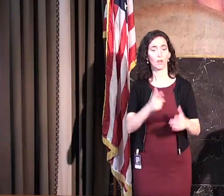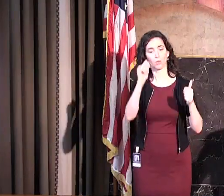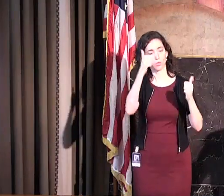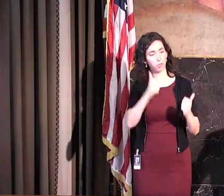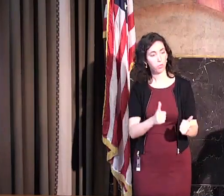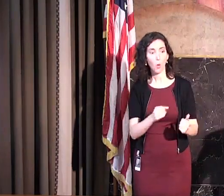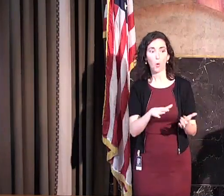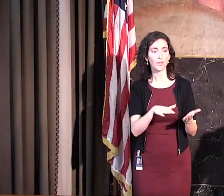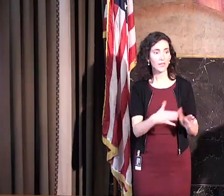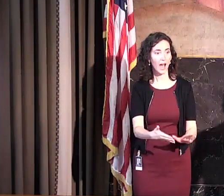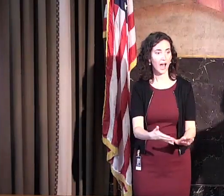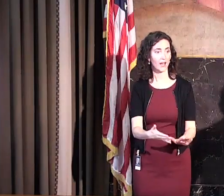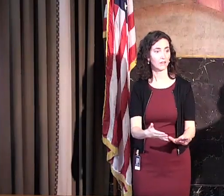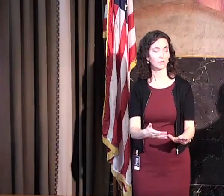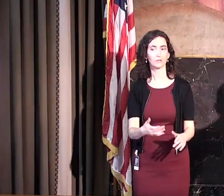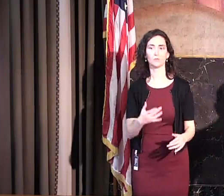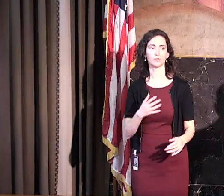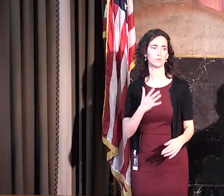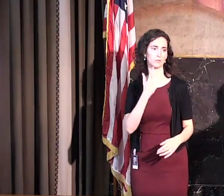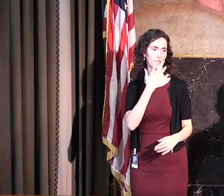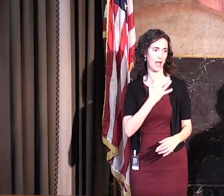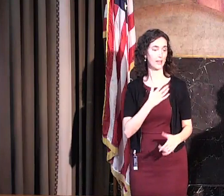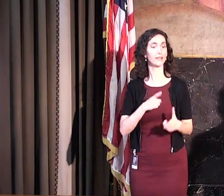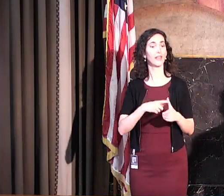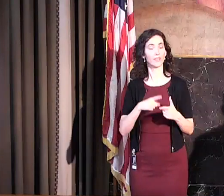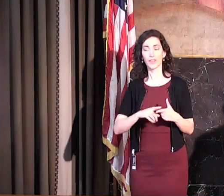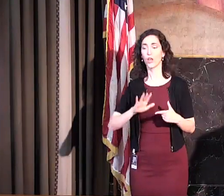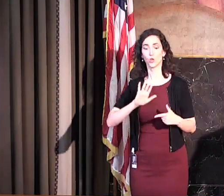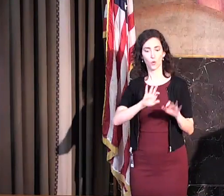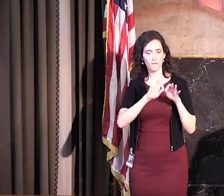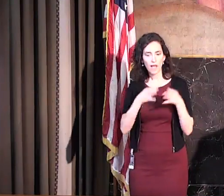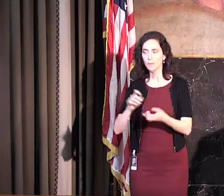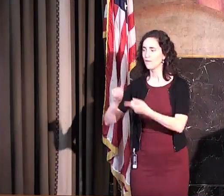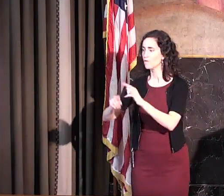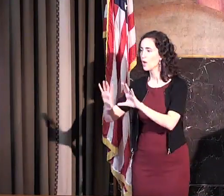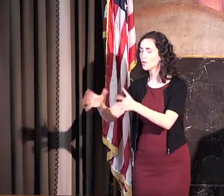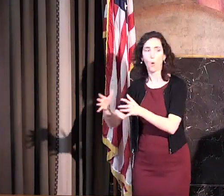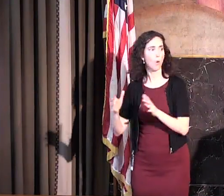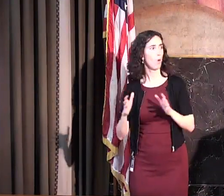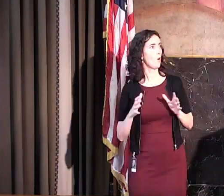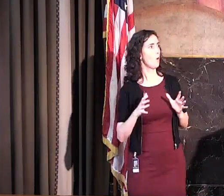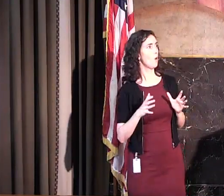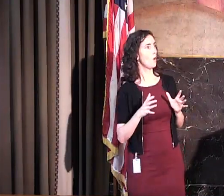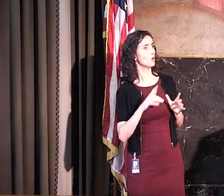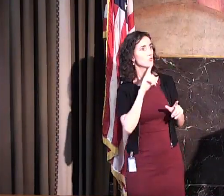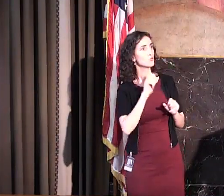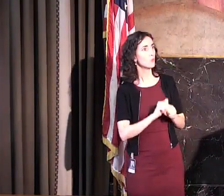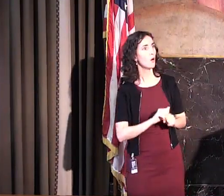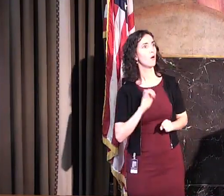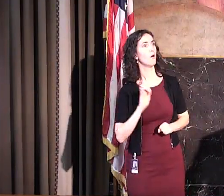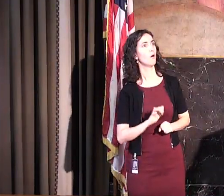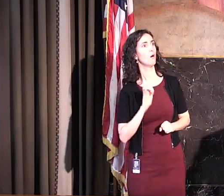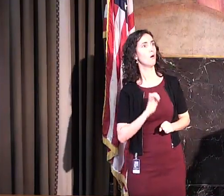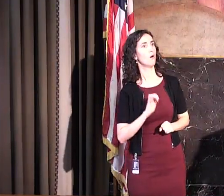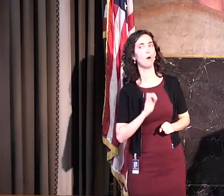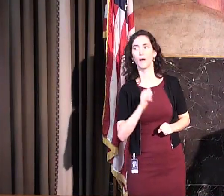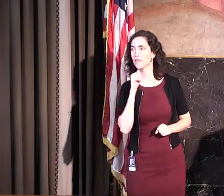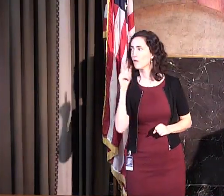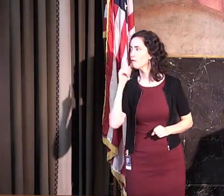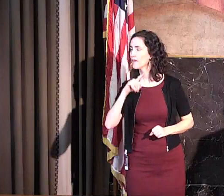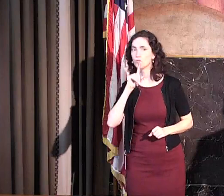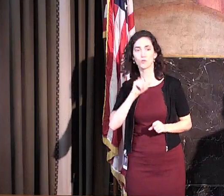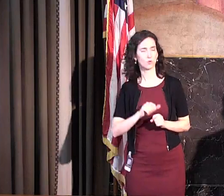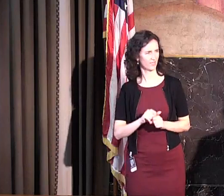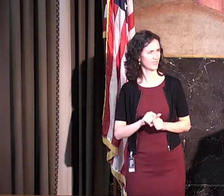case or they die, and then the next thing you know, their family and friends are saying, well, this really is real.